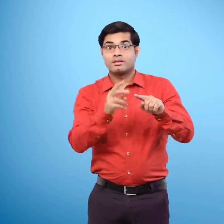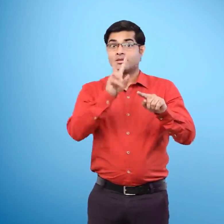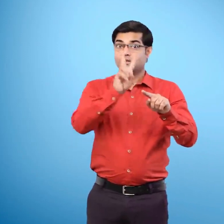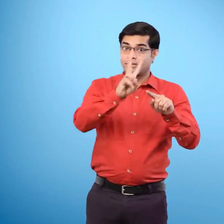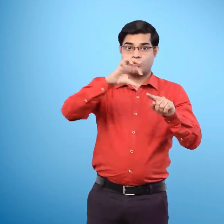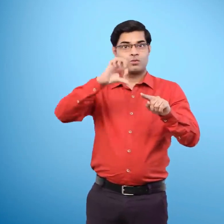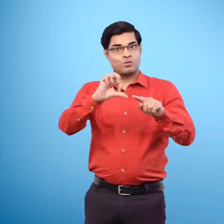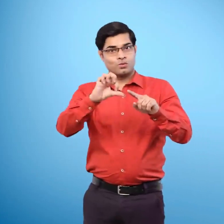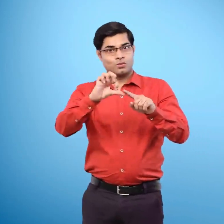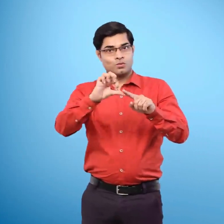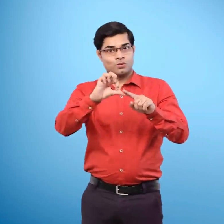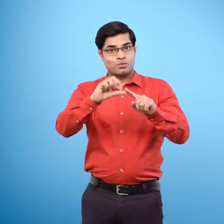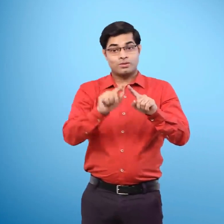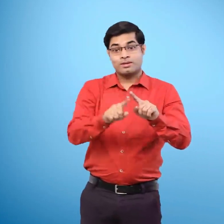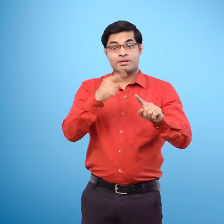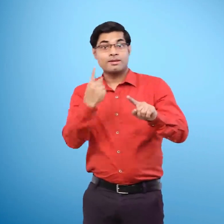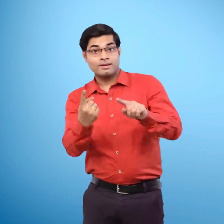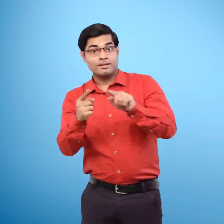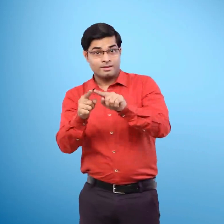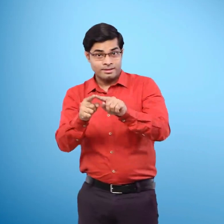Number 29. Box 3.